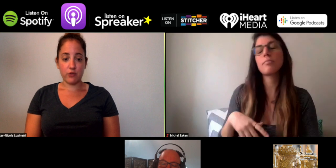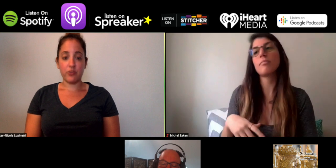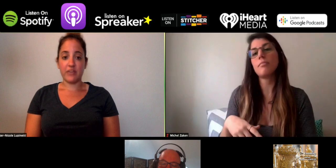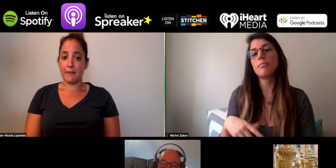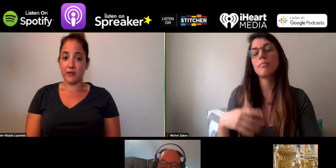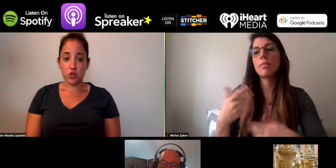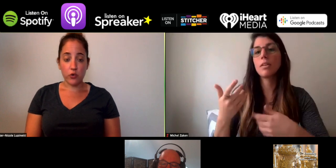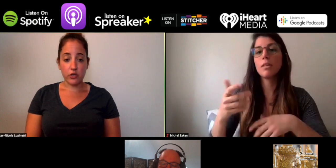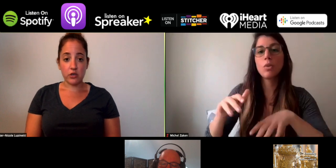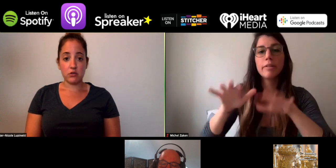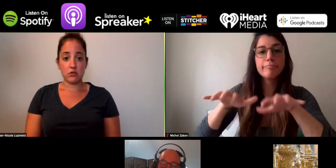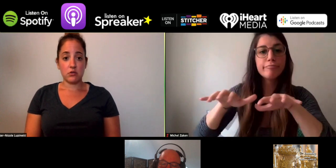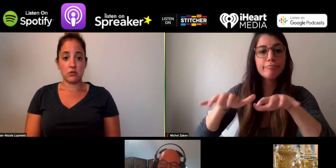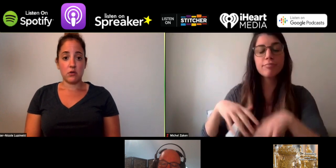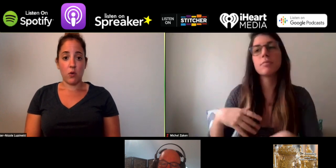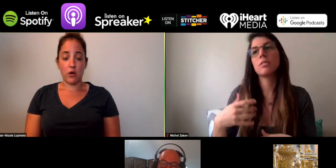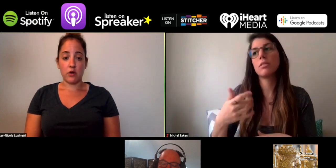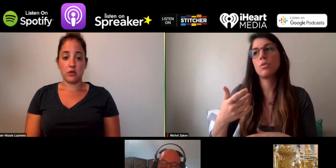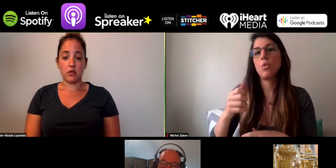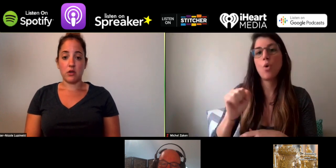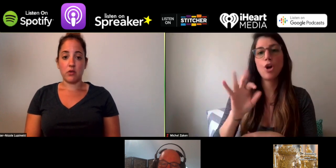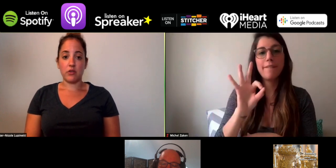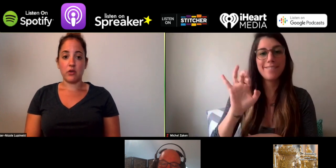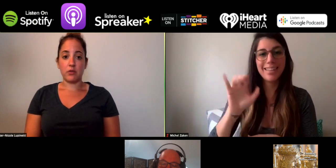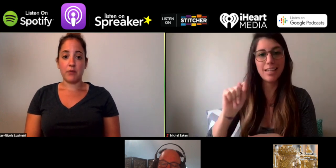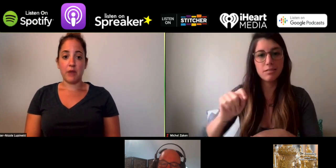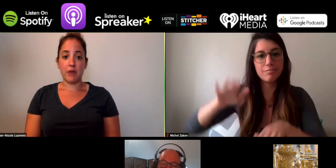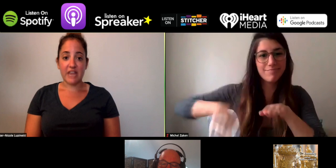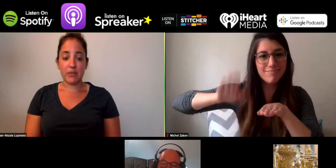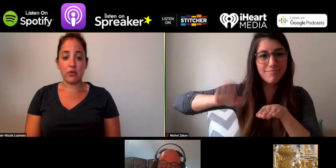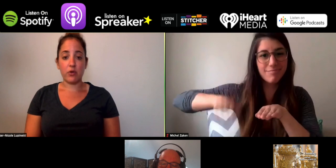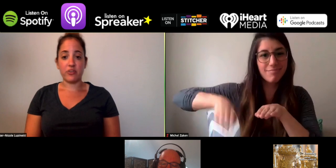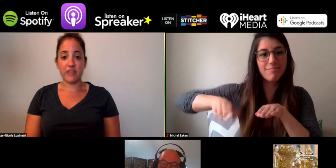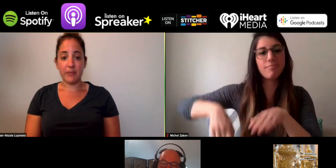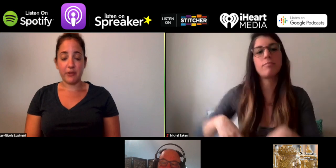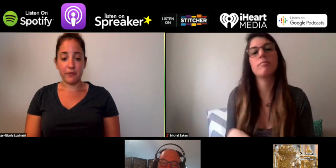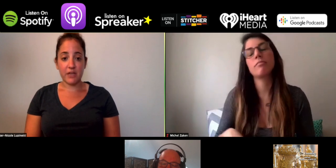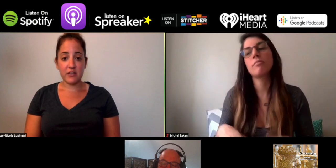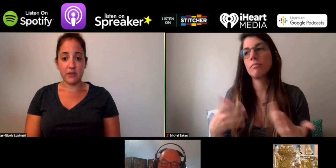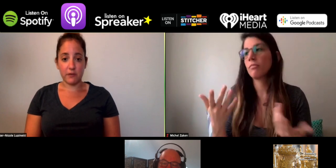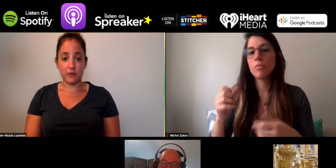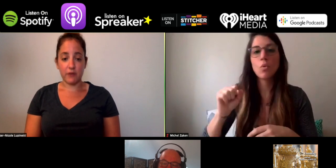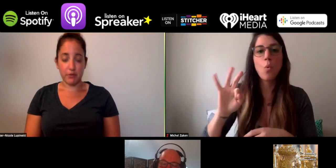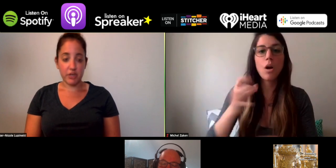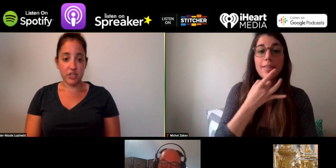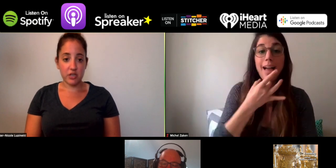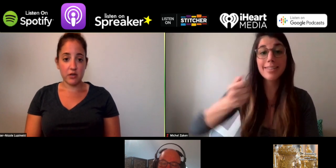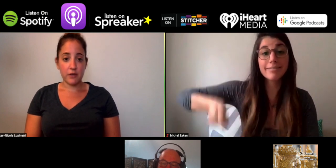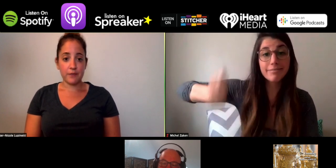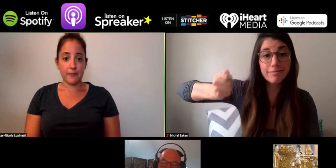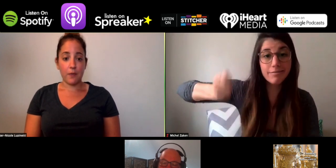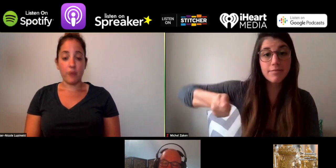friend group, they'll tap me on the shoulder, or, you know, they'll pound on the table, or they'll stomp their feet so I can feel the